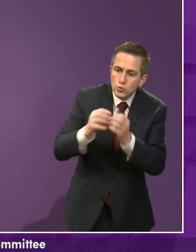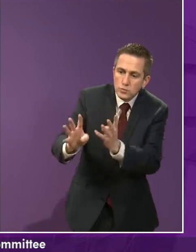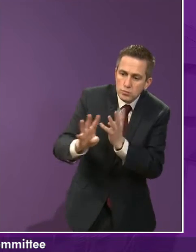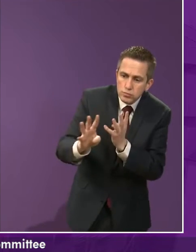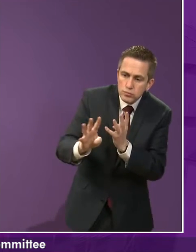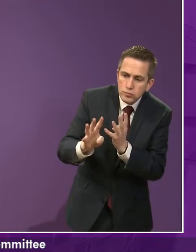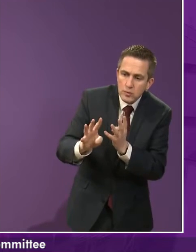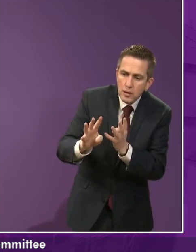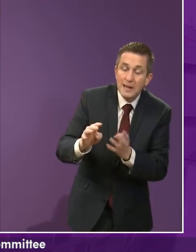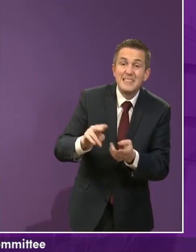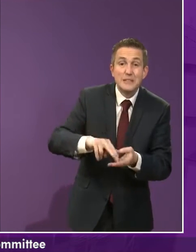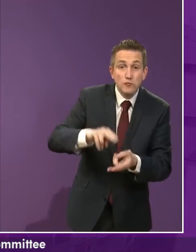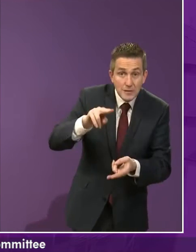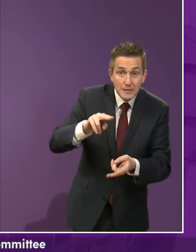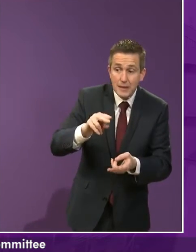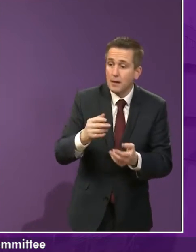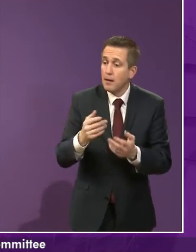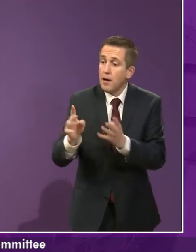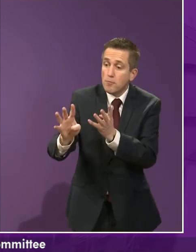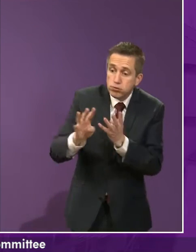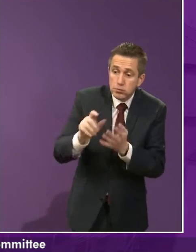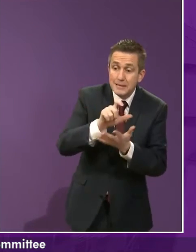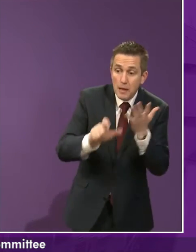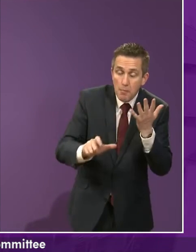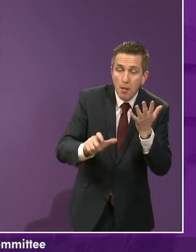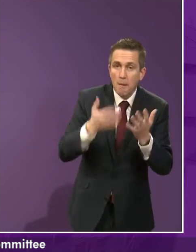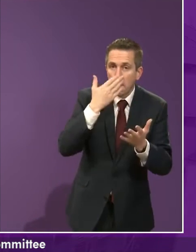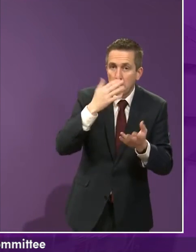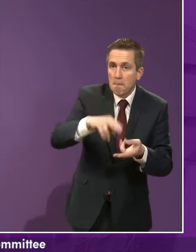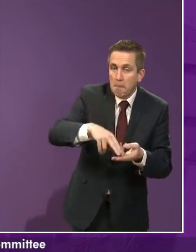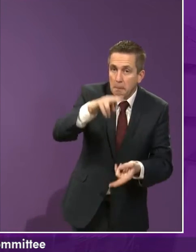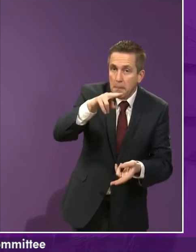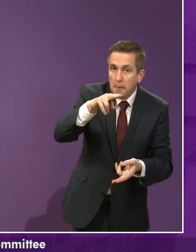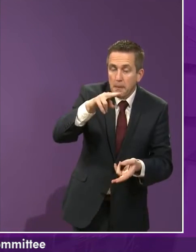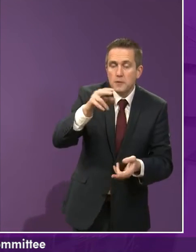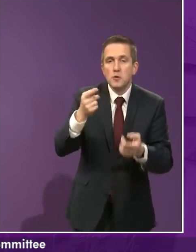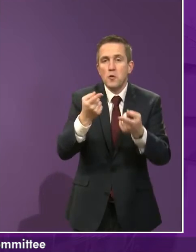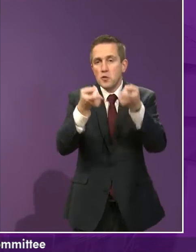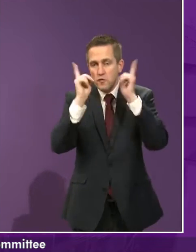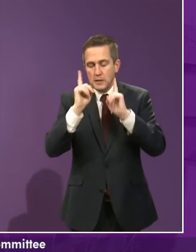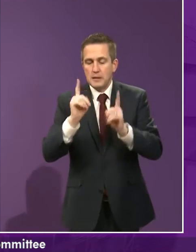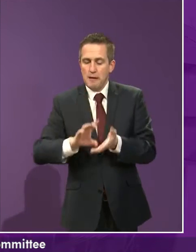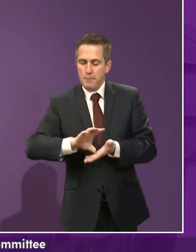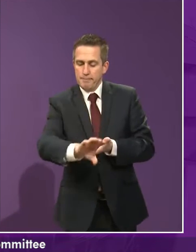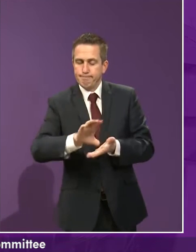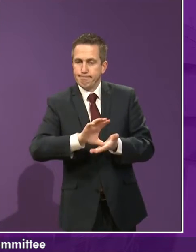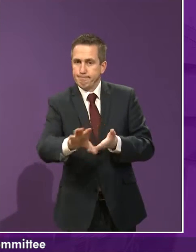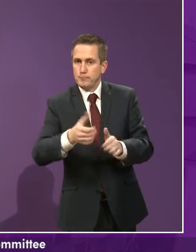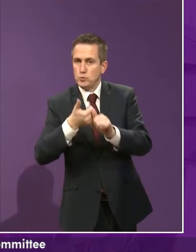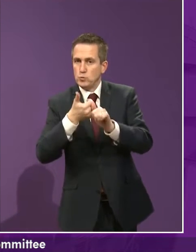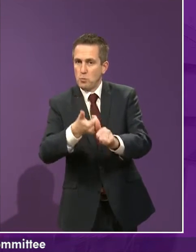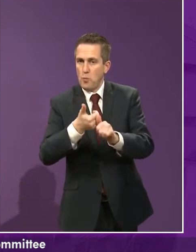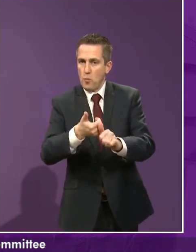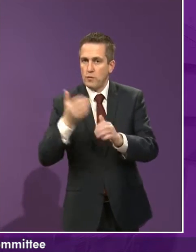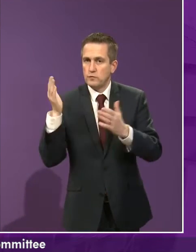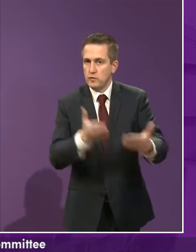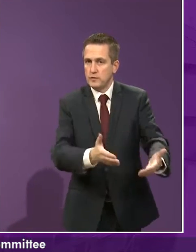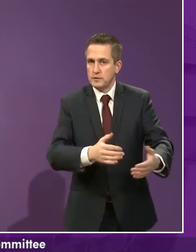of complex issues around student support have grown, and the finance has been there to back up that growth.